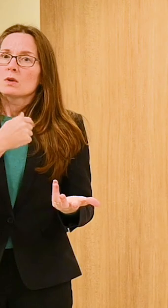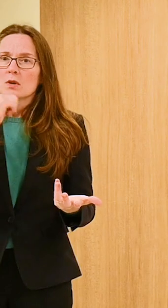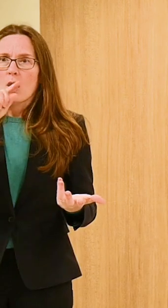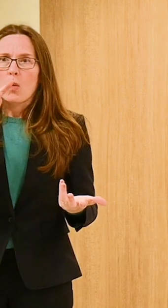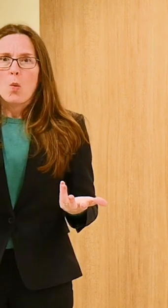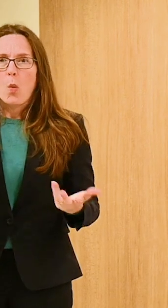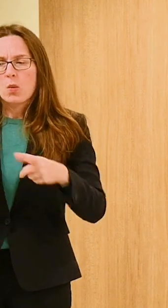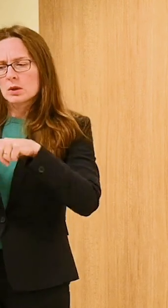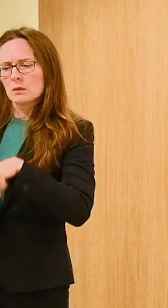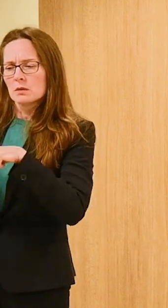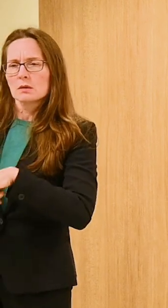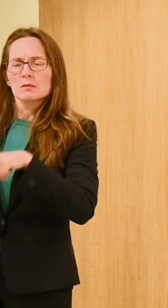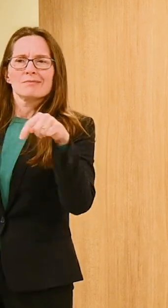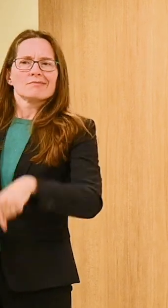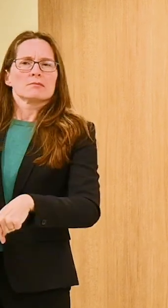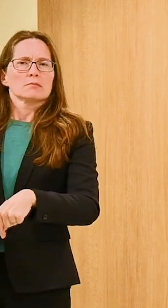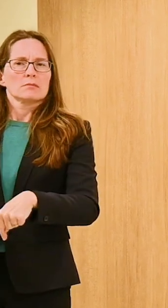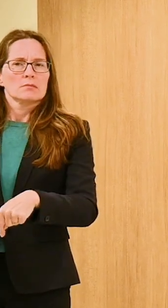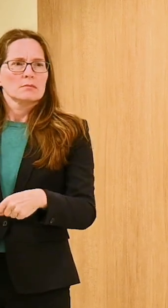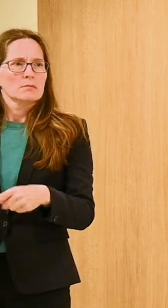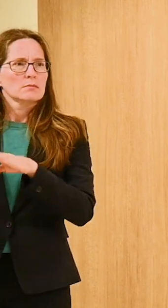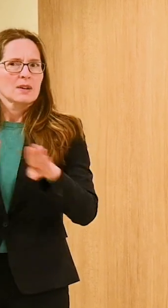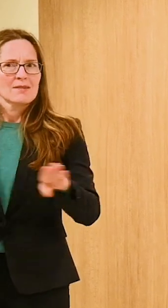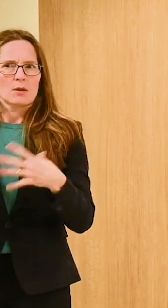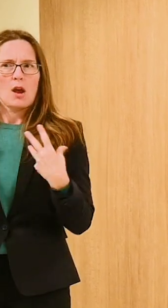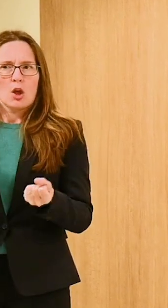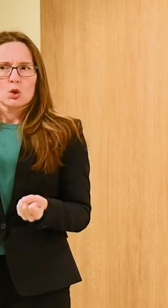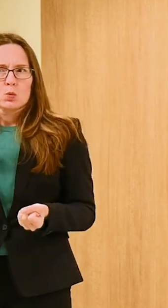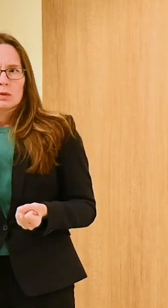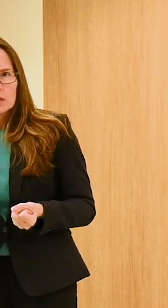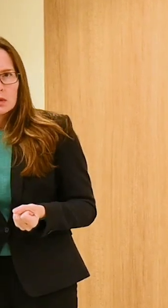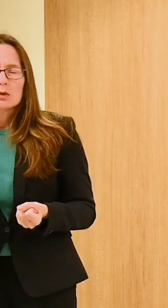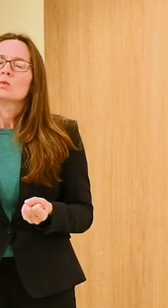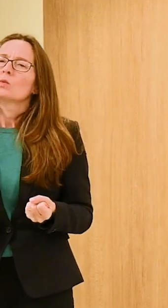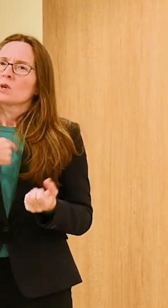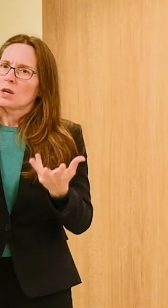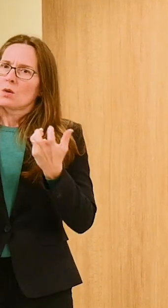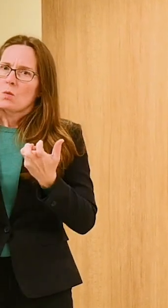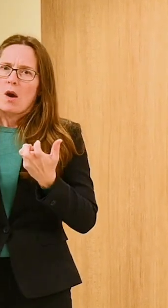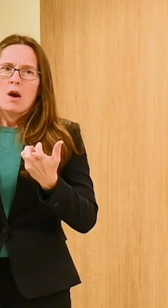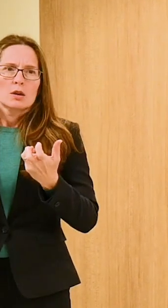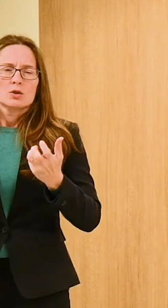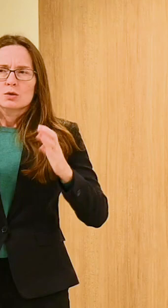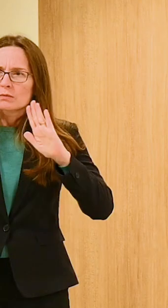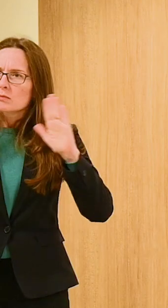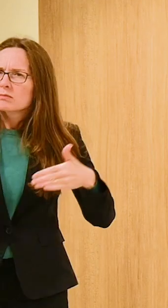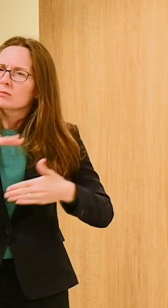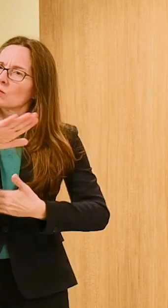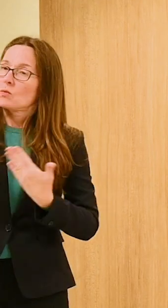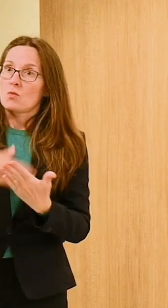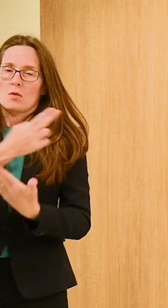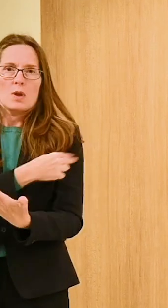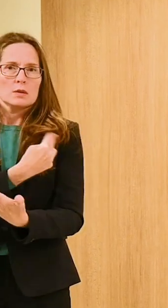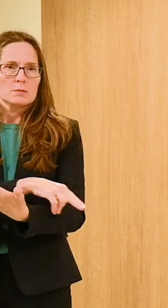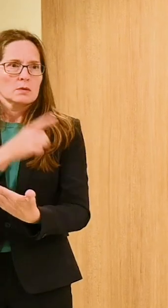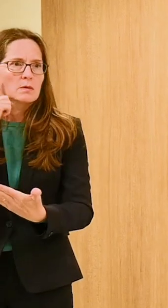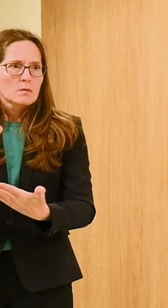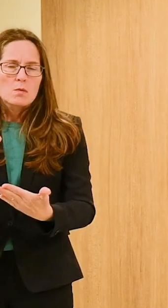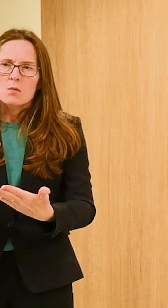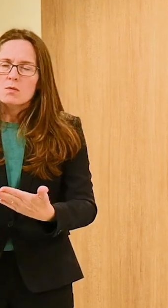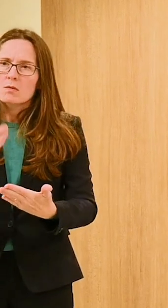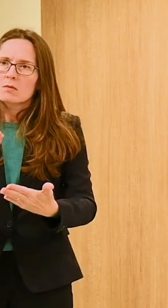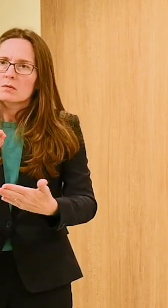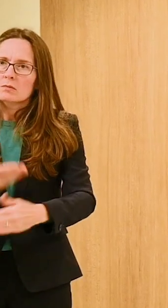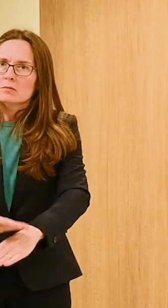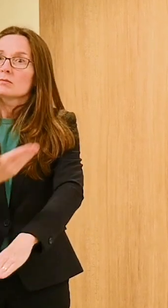hope to alleviate pressure on our emergency department and improve our overall hospital efficiency. It's also important to keep in mind that as we manage the complexity